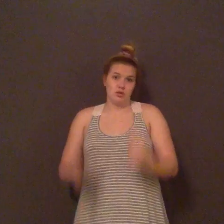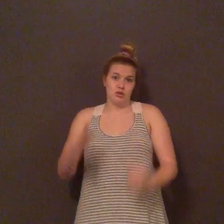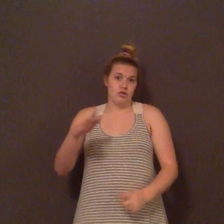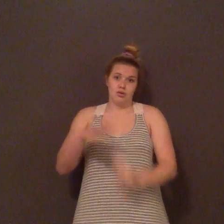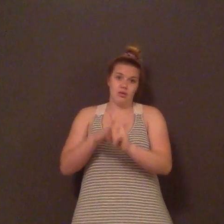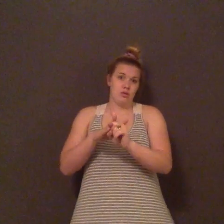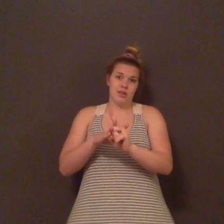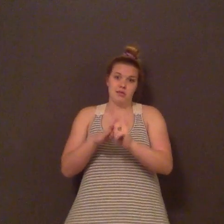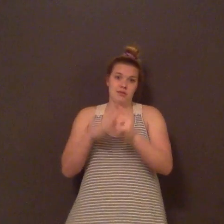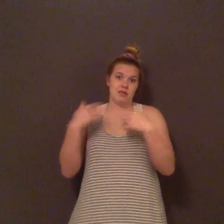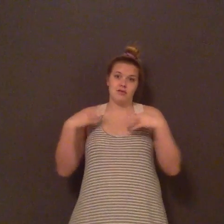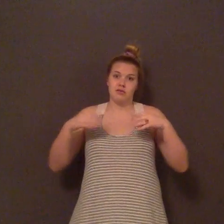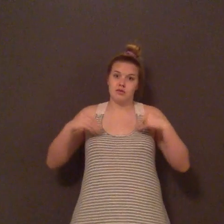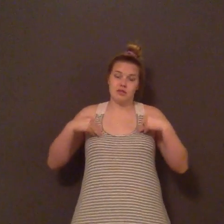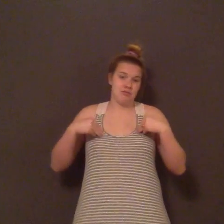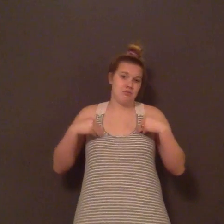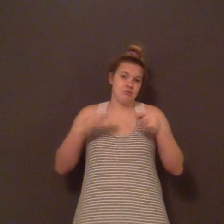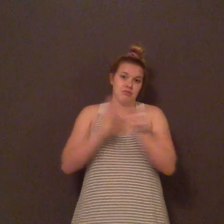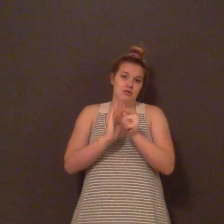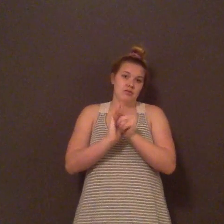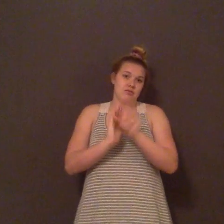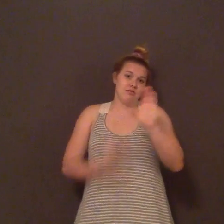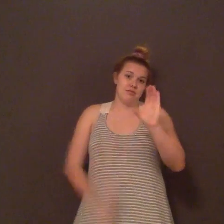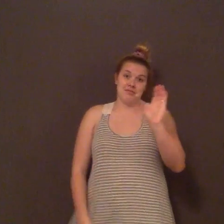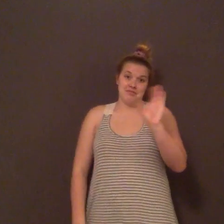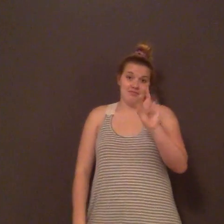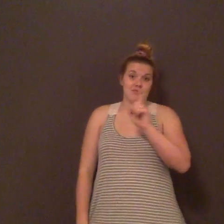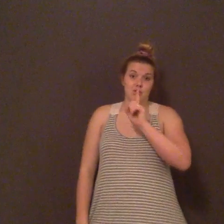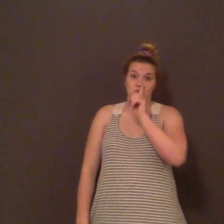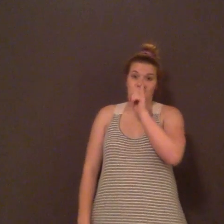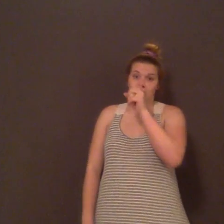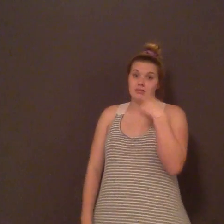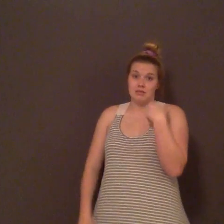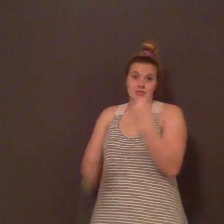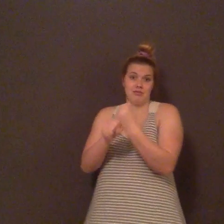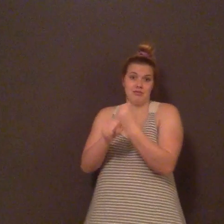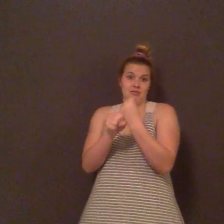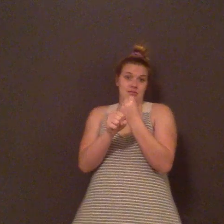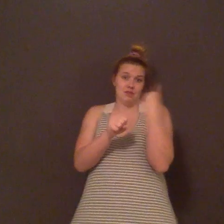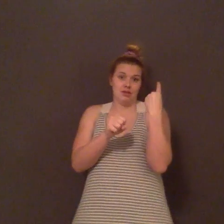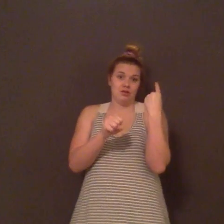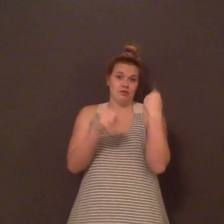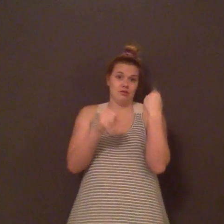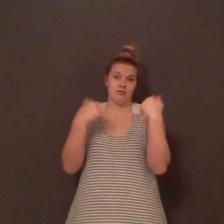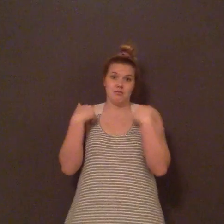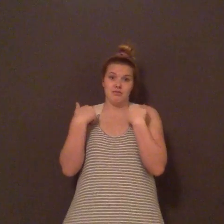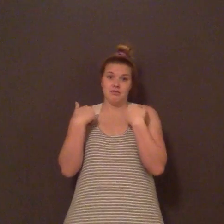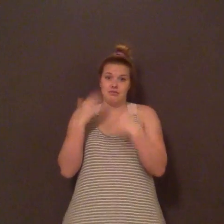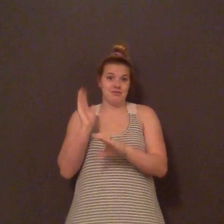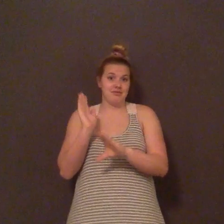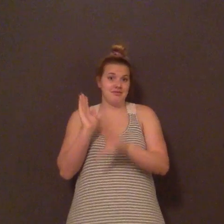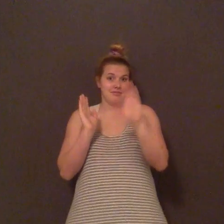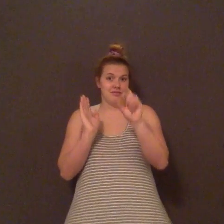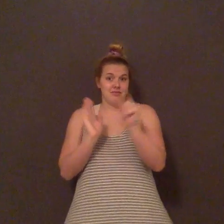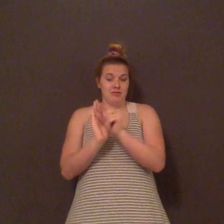time and you get a C. That's what he said. Yeah. Well, it's true. I had him last year, and man kept his word, and I am living proof. Well, I need to get